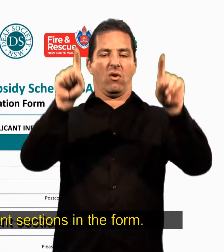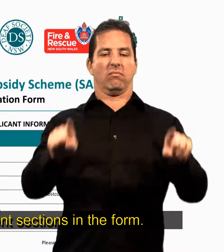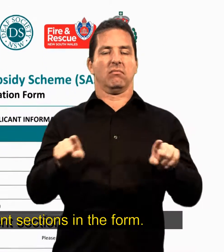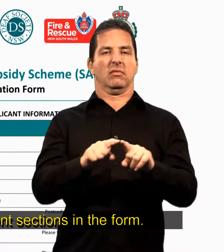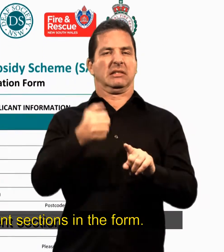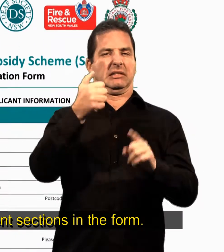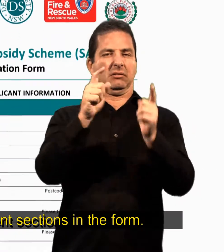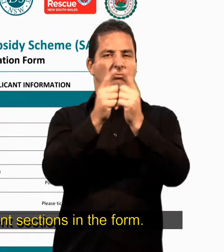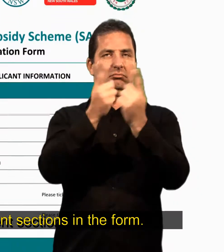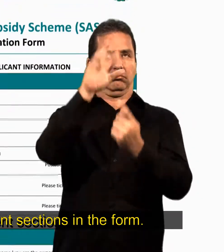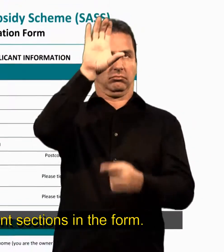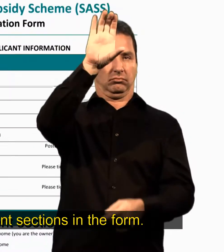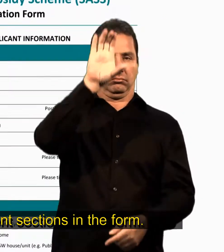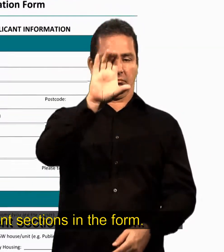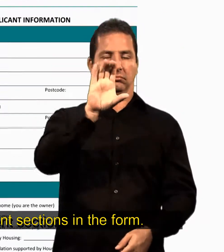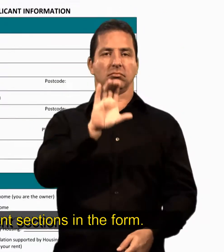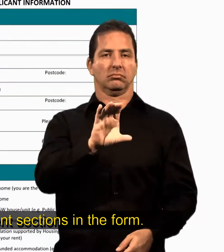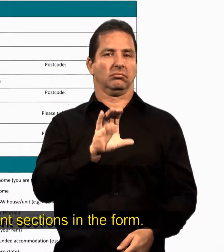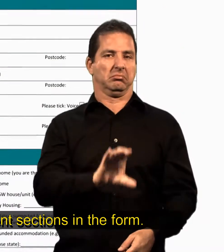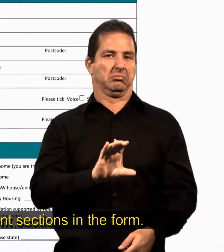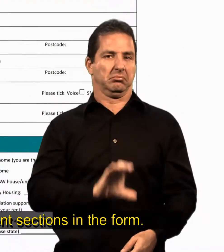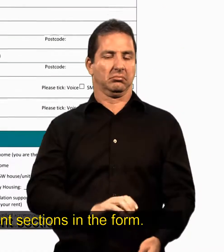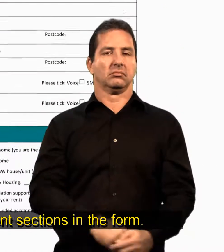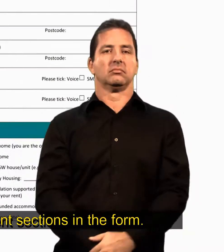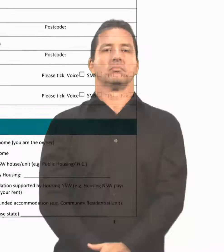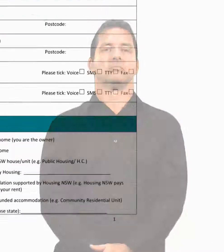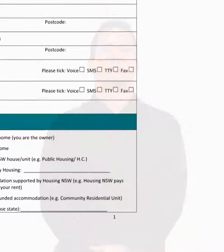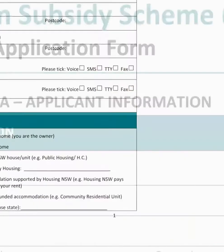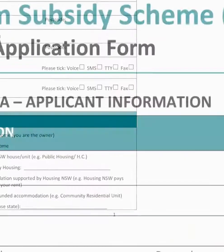There are 6 different sections in the form.